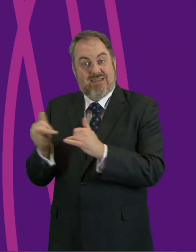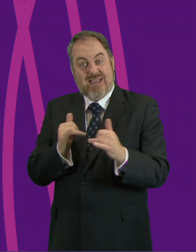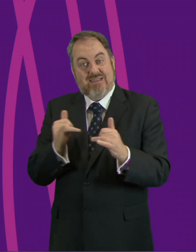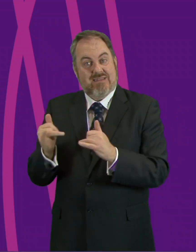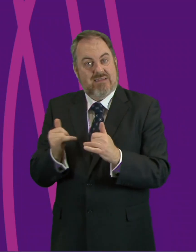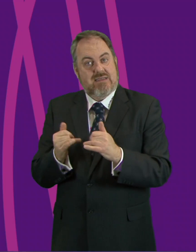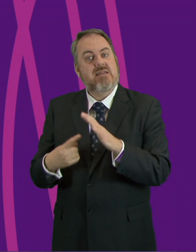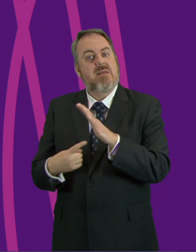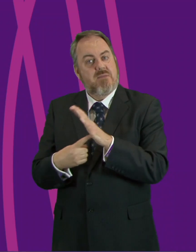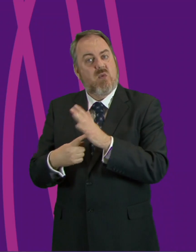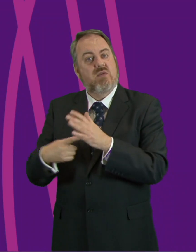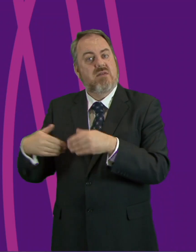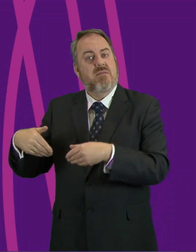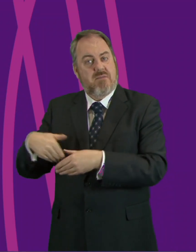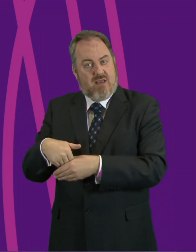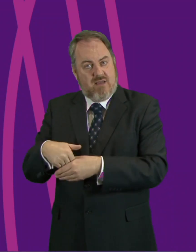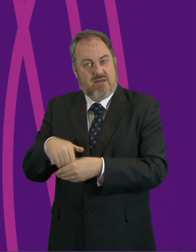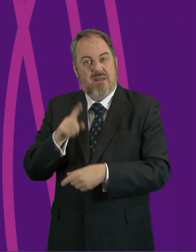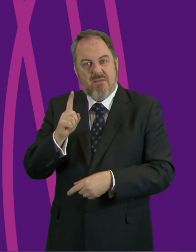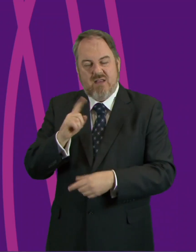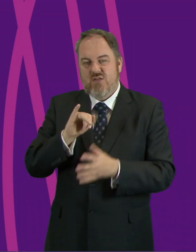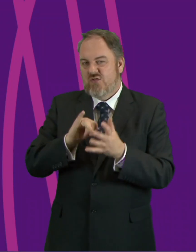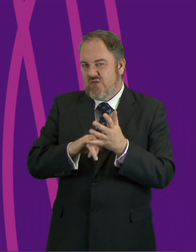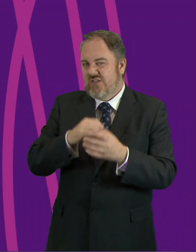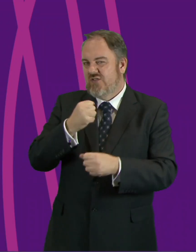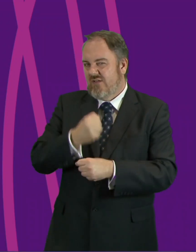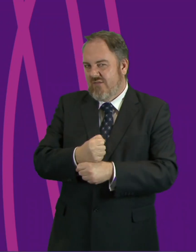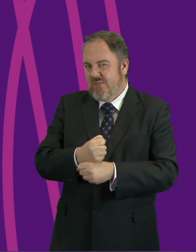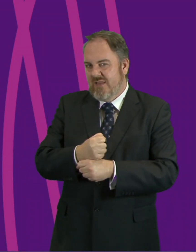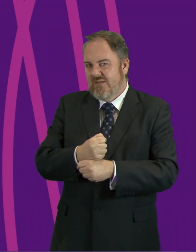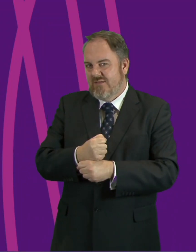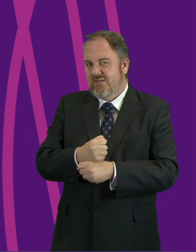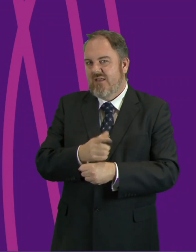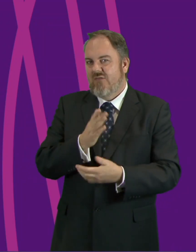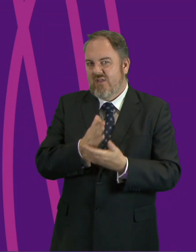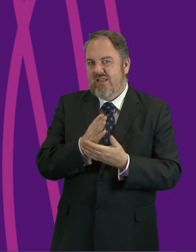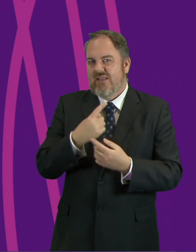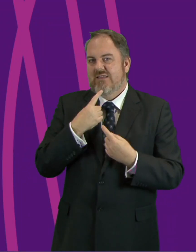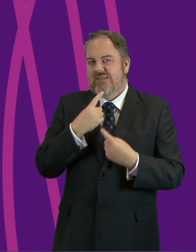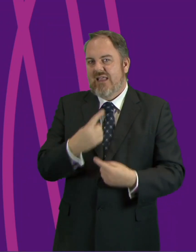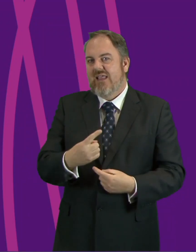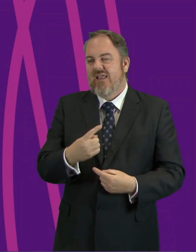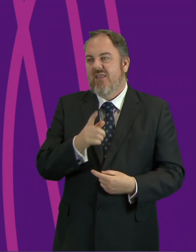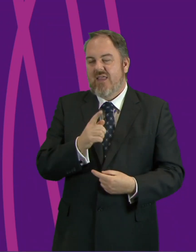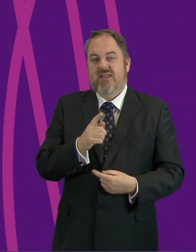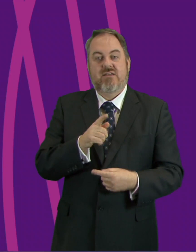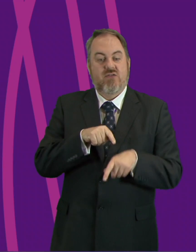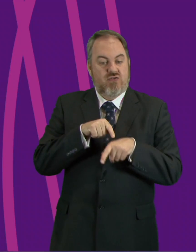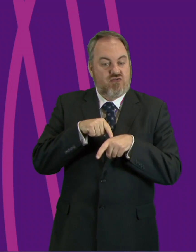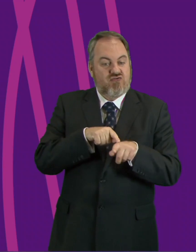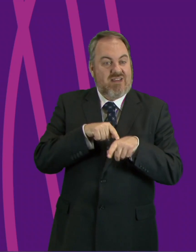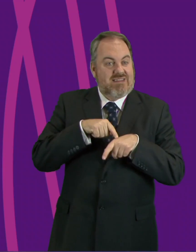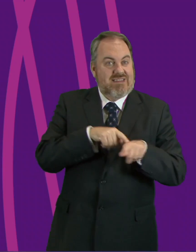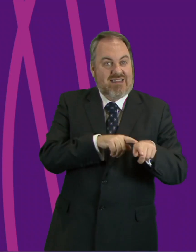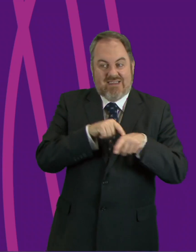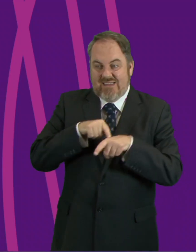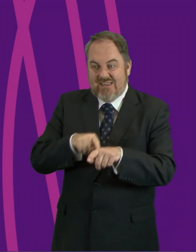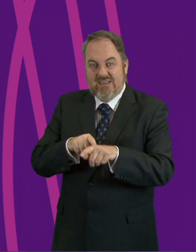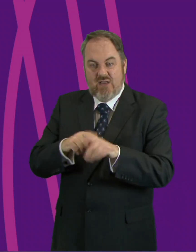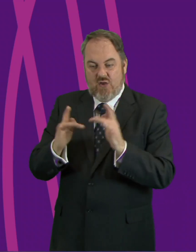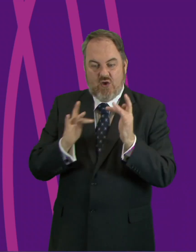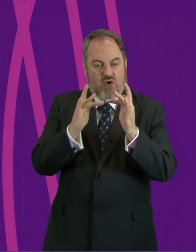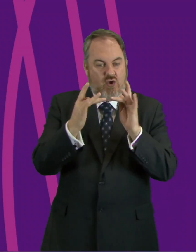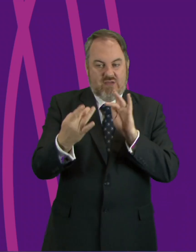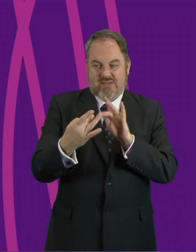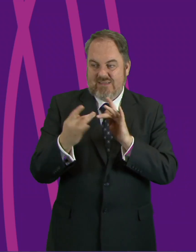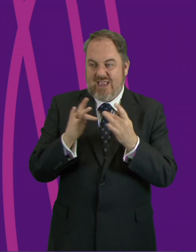And it's good that the Scottish Government is placing the emphasis on the work of human contact tracers for the next step,